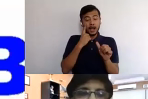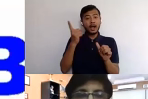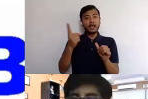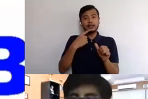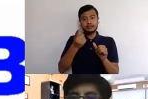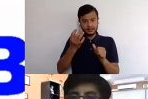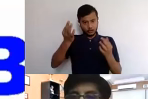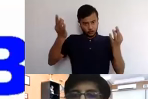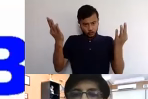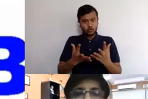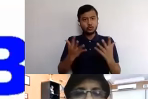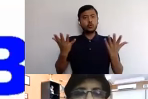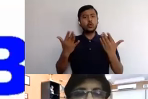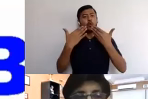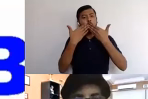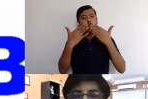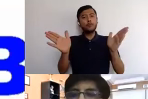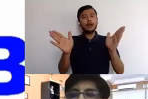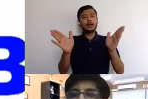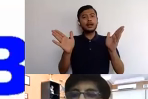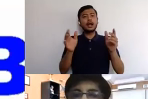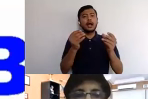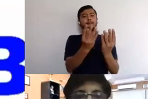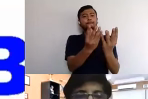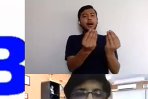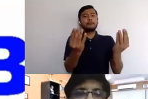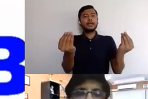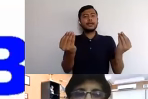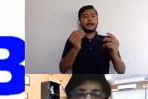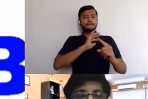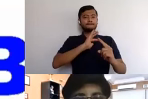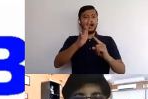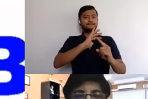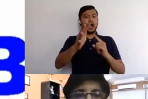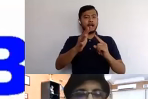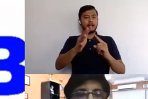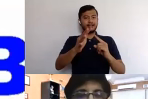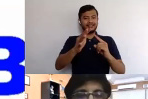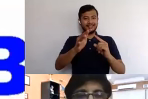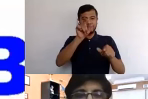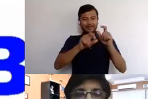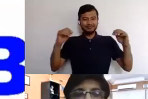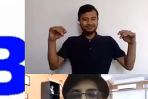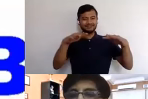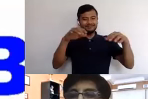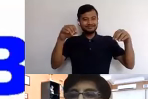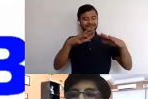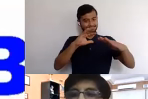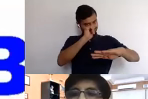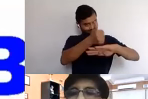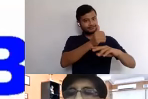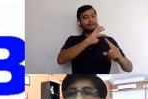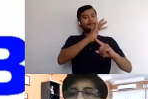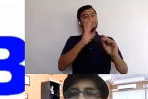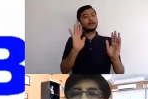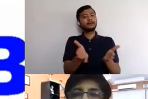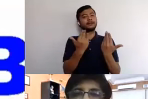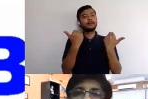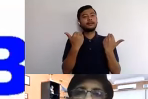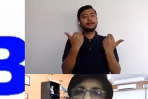-Fi access, make use of the BharatNet infrastructure, and enable a